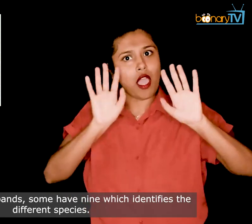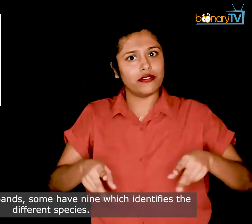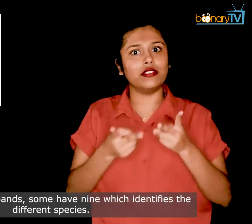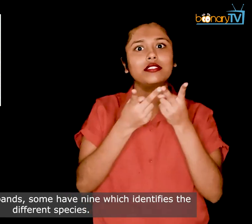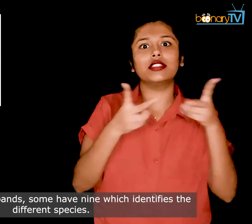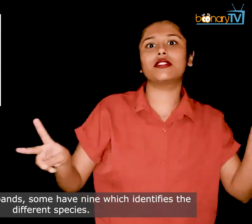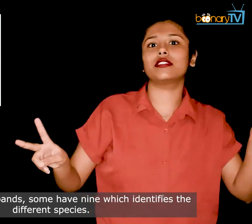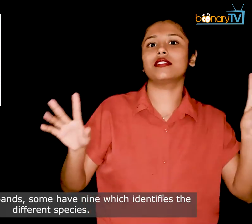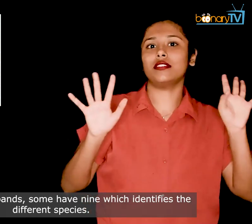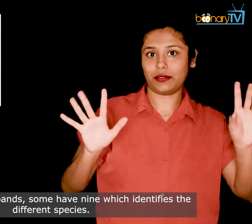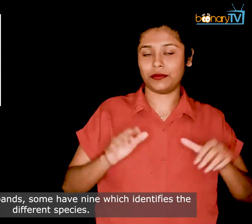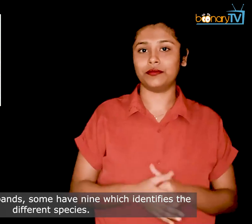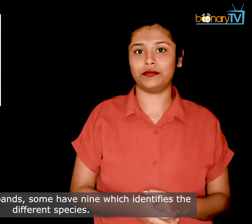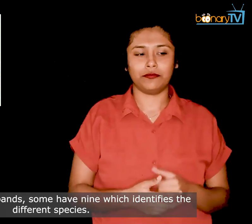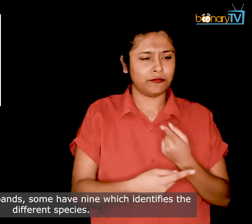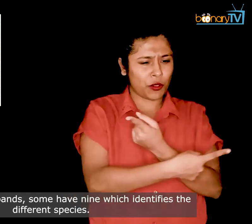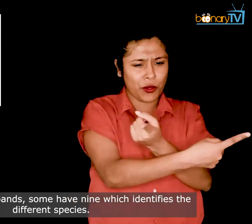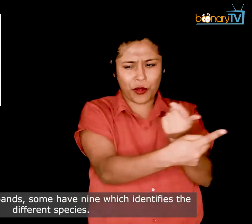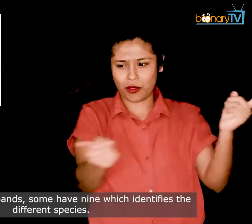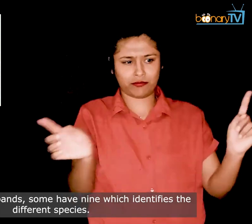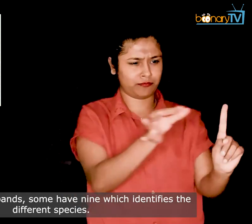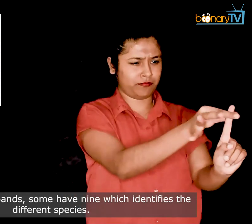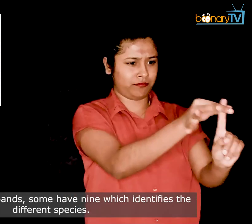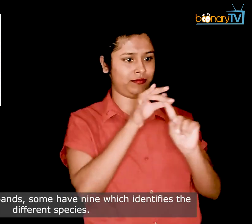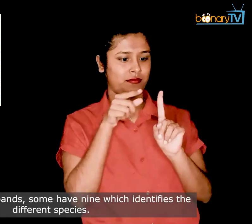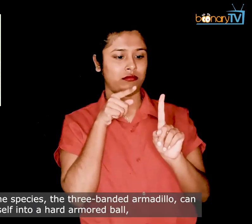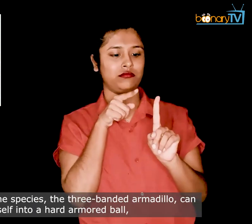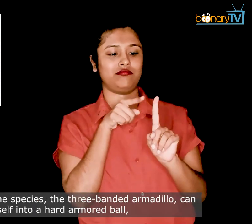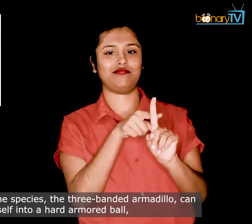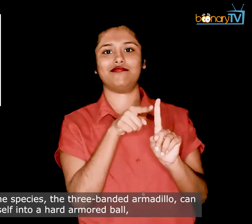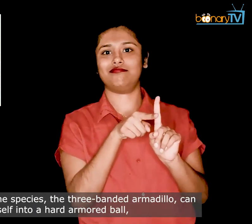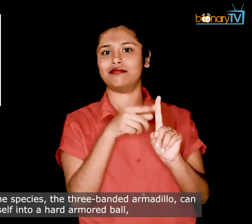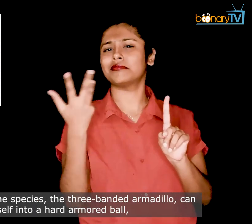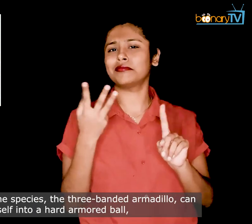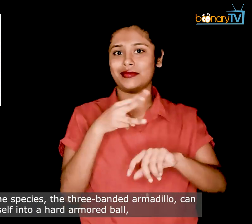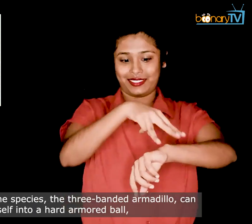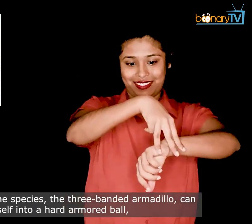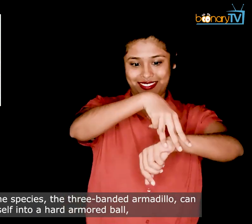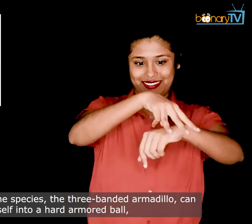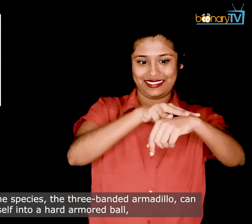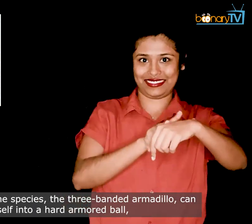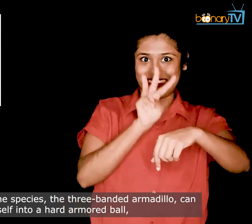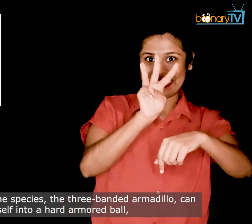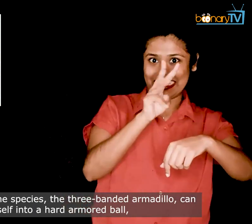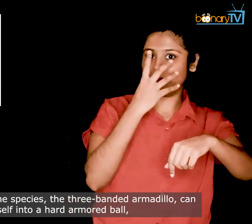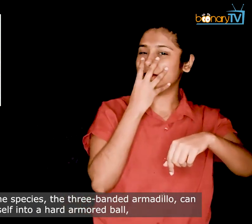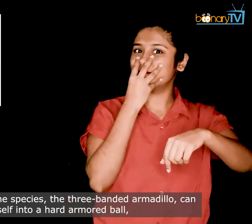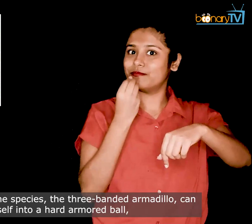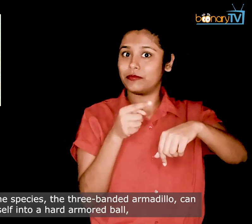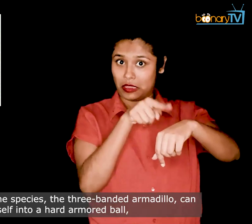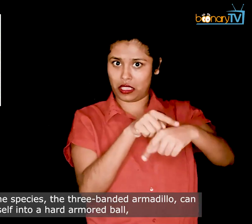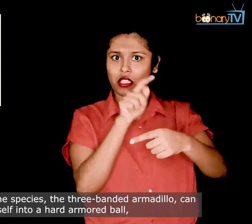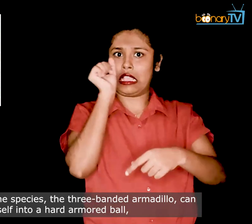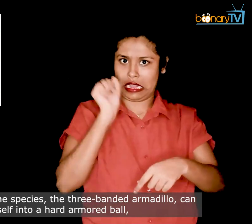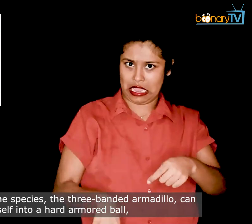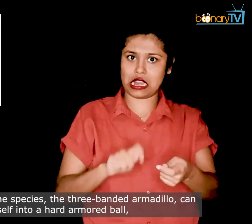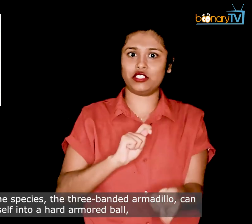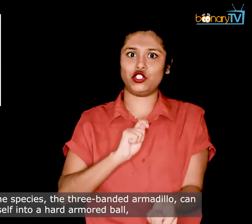which identifies the different species. Out of those, only one species, the three-banded armadillo